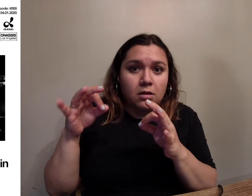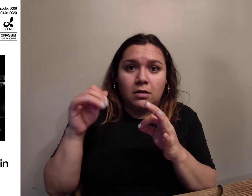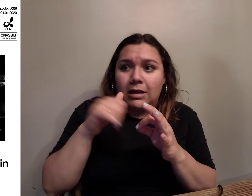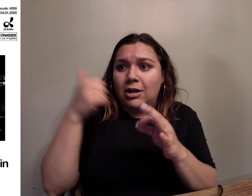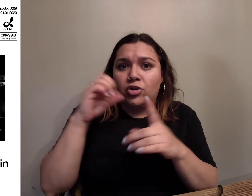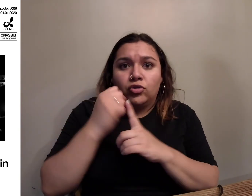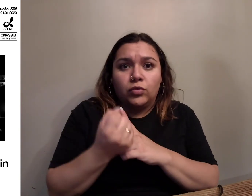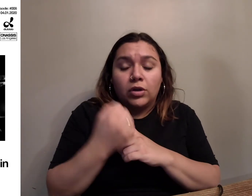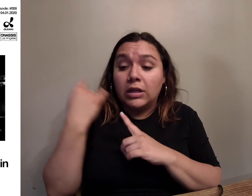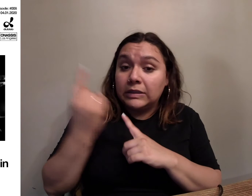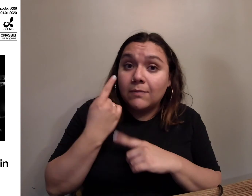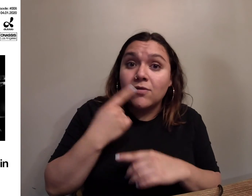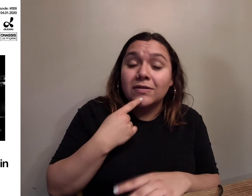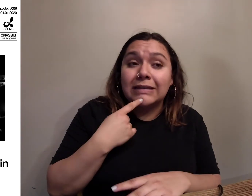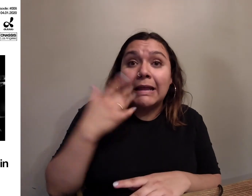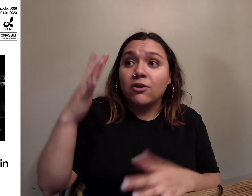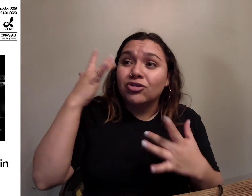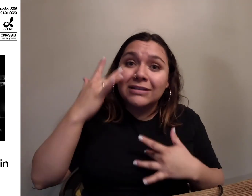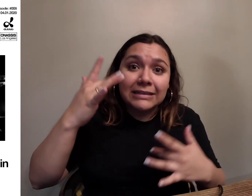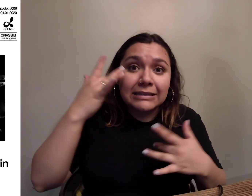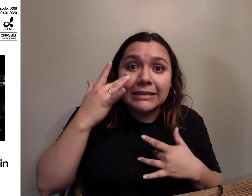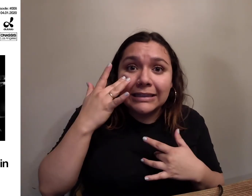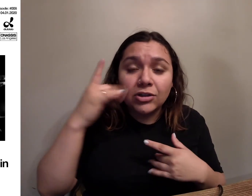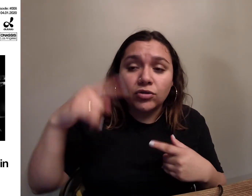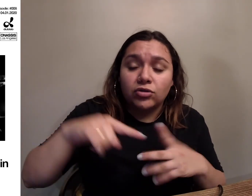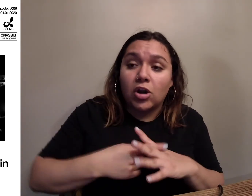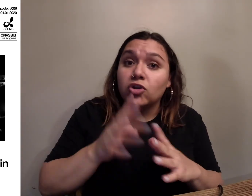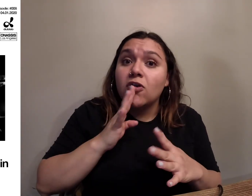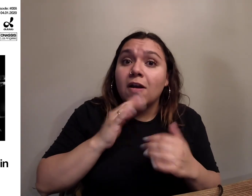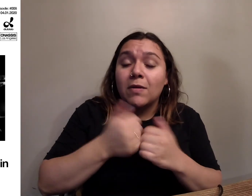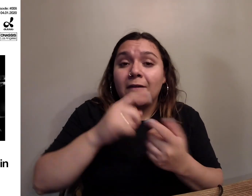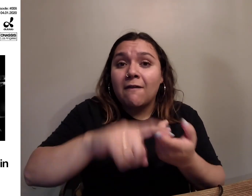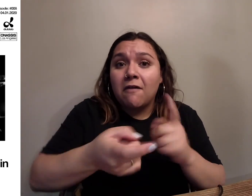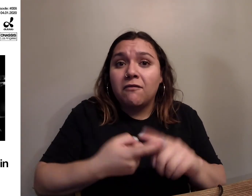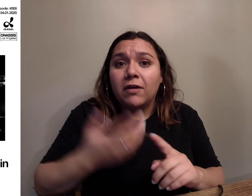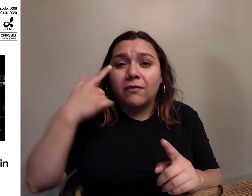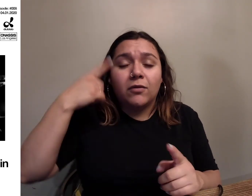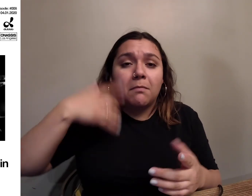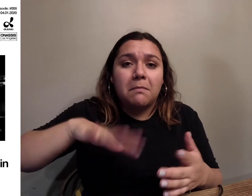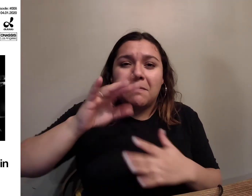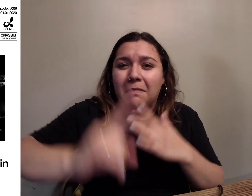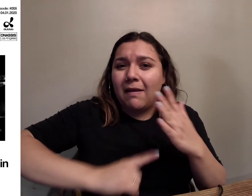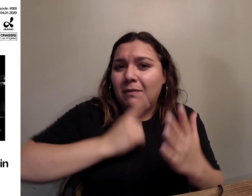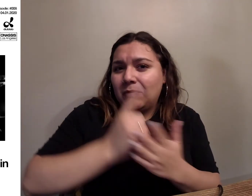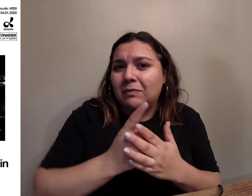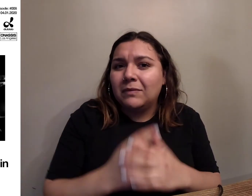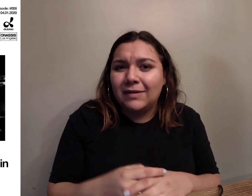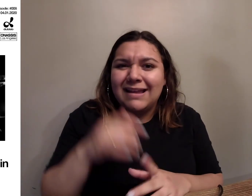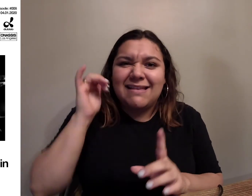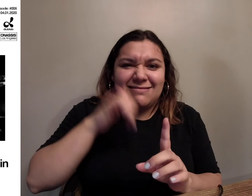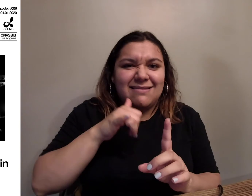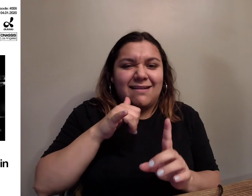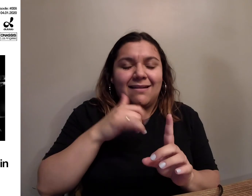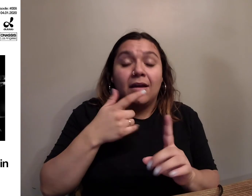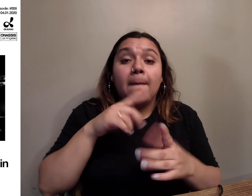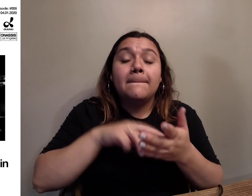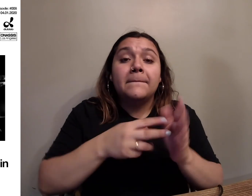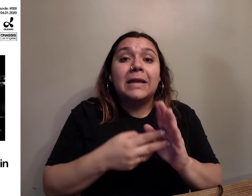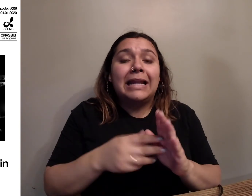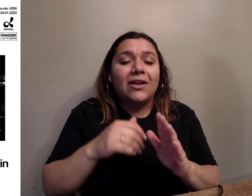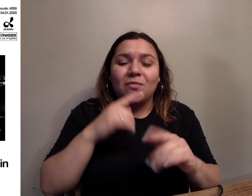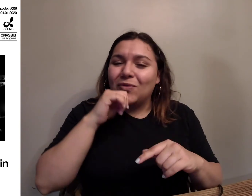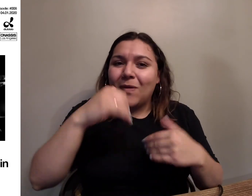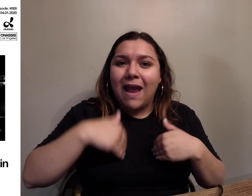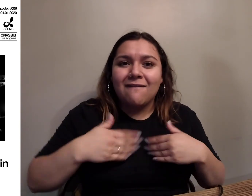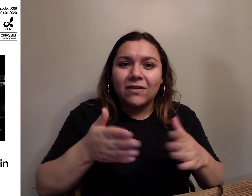situation, somebody will think that they're sick, and so you end up talking to a friend for an hour or something like that. And I think it's more the lack of concentration,